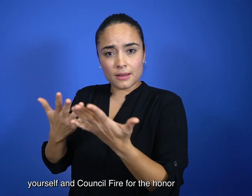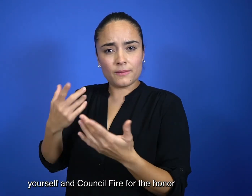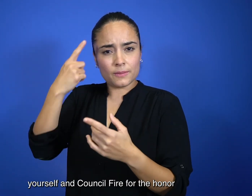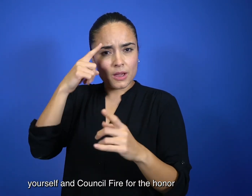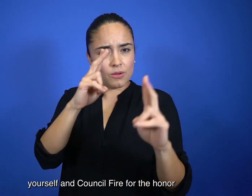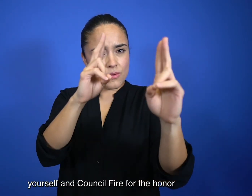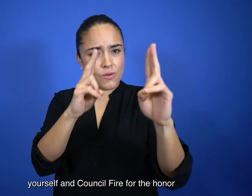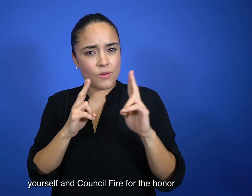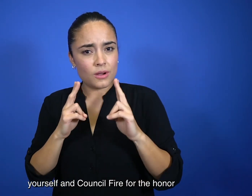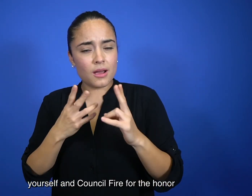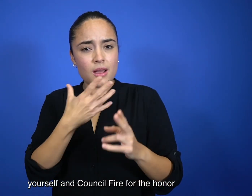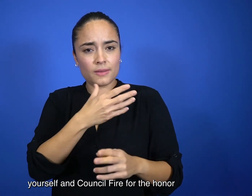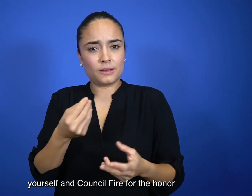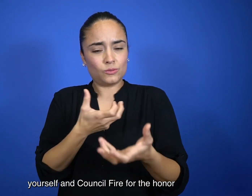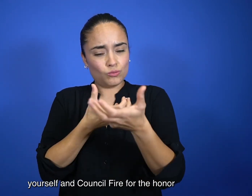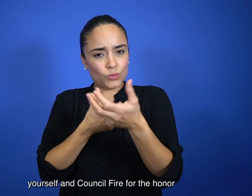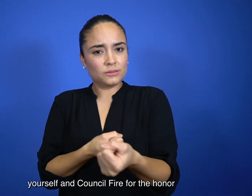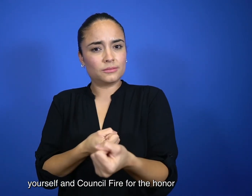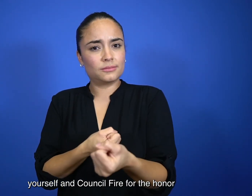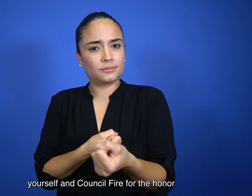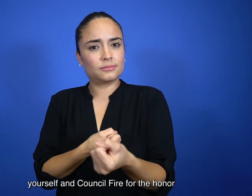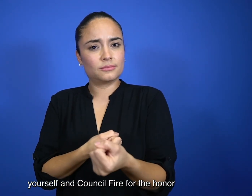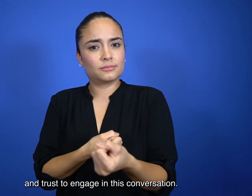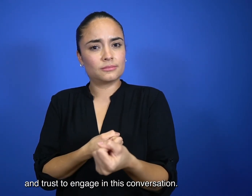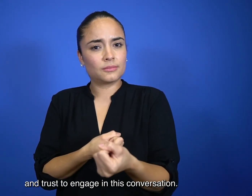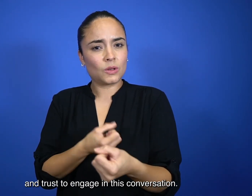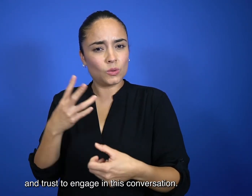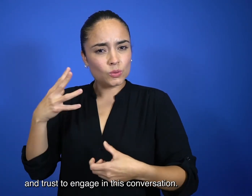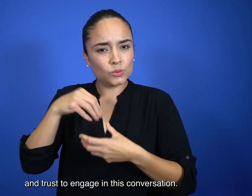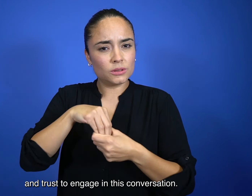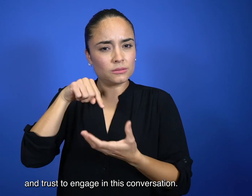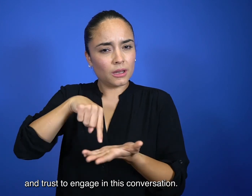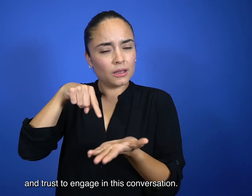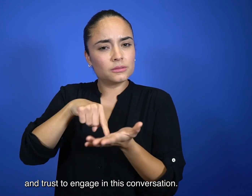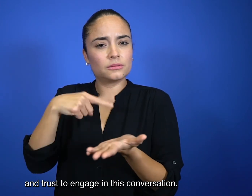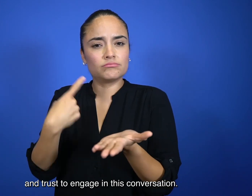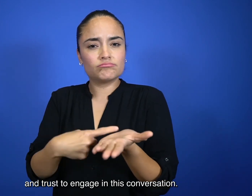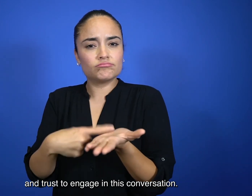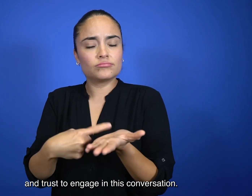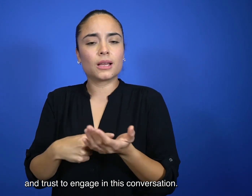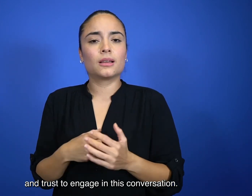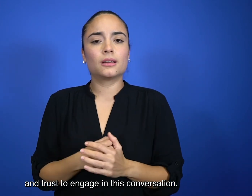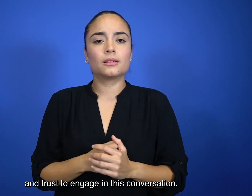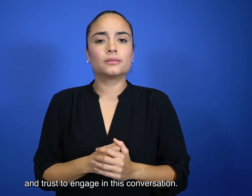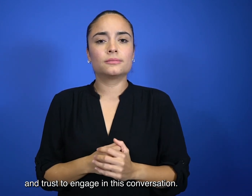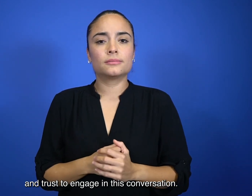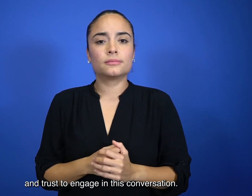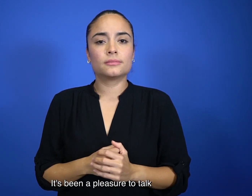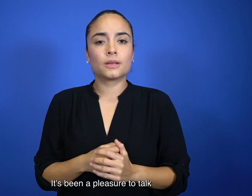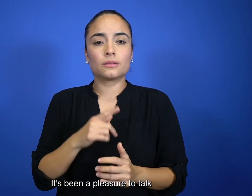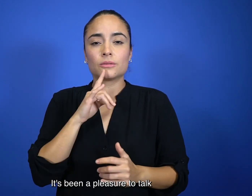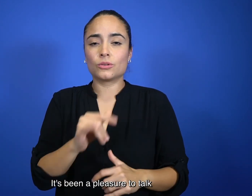yourself and Council Fire for the honor and trust to engage in this conversation. It's been a